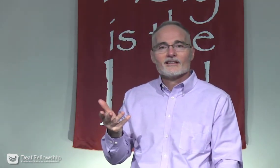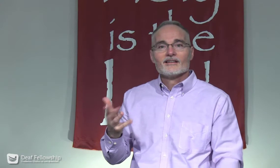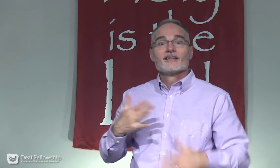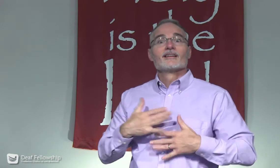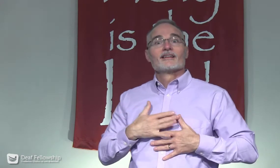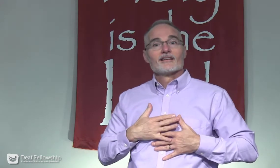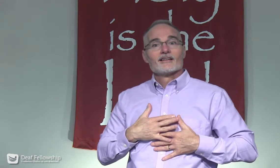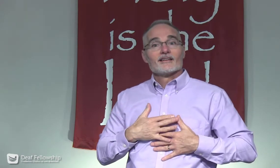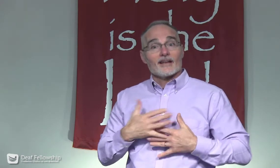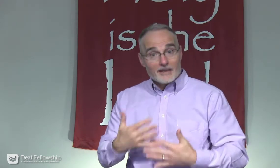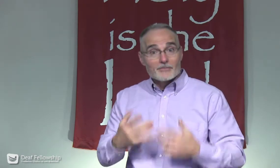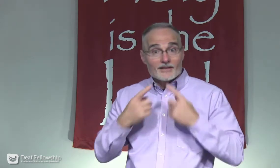honesty